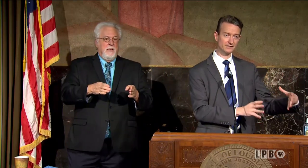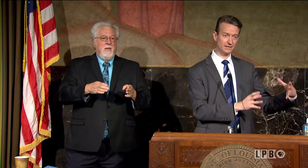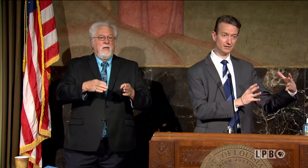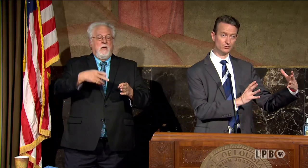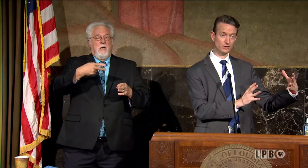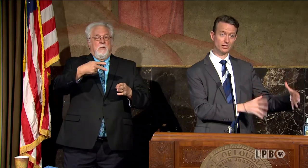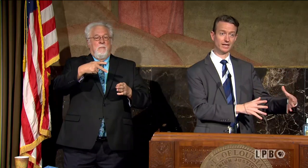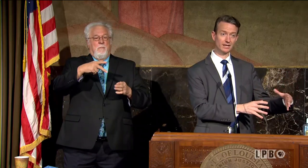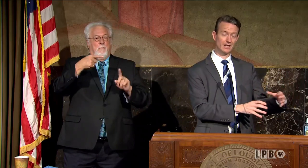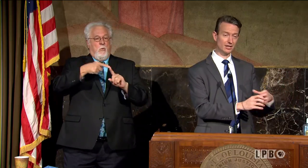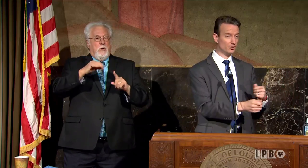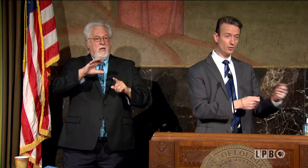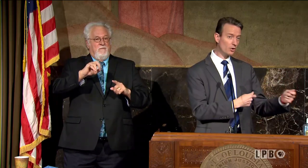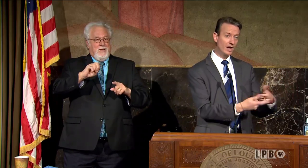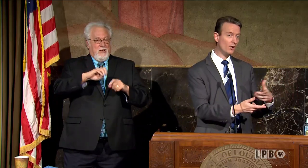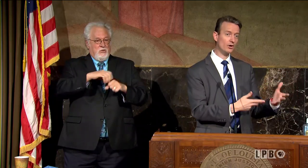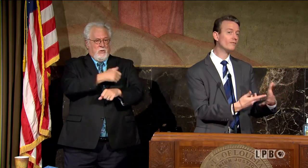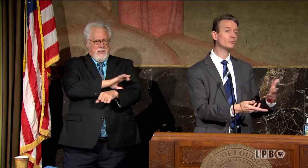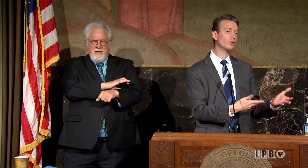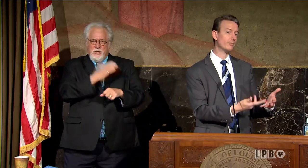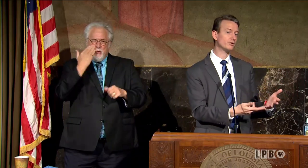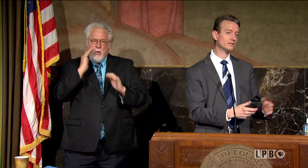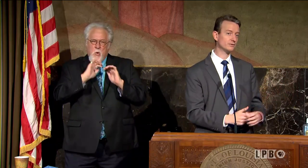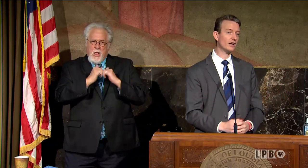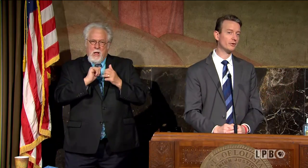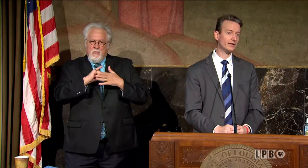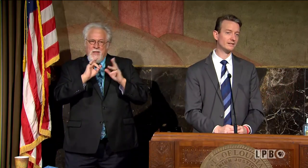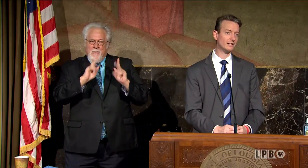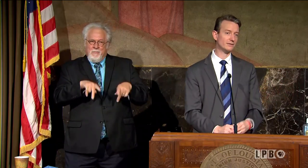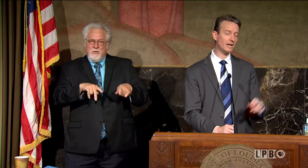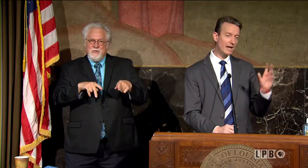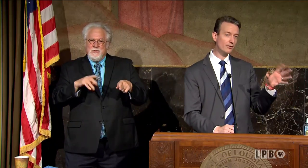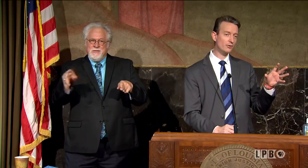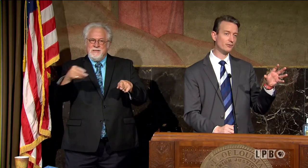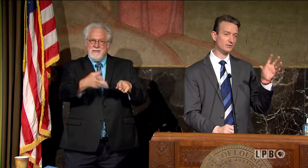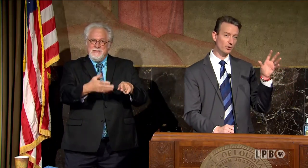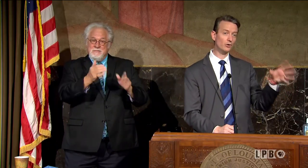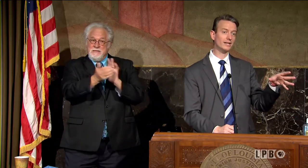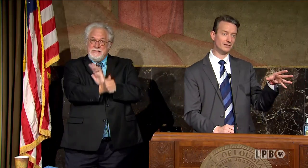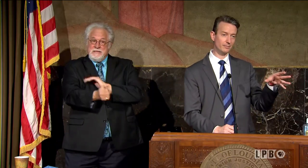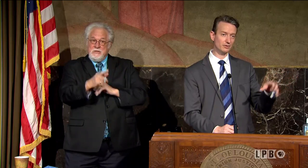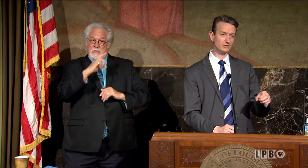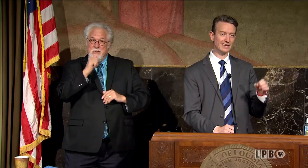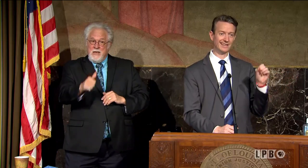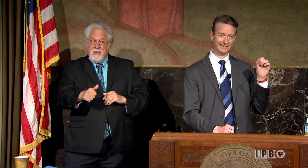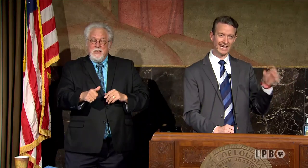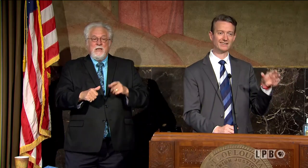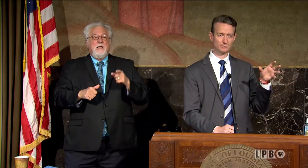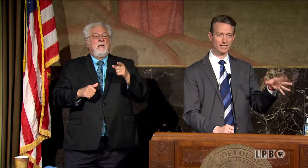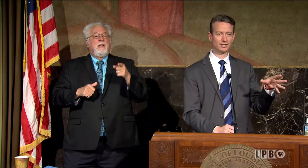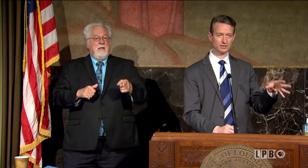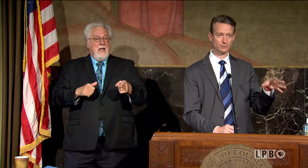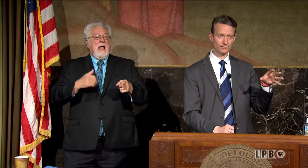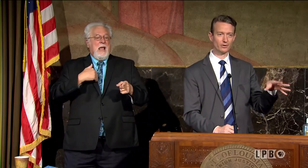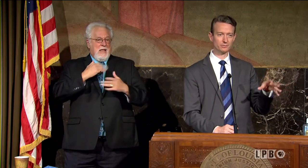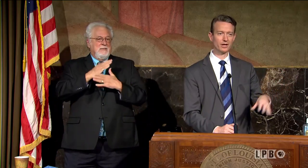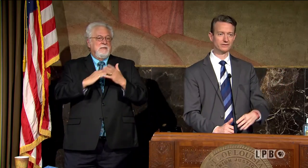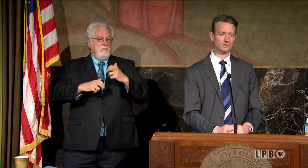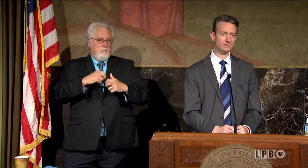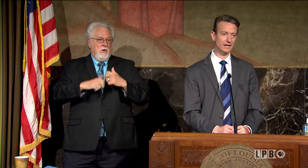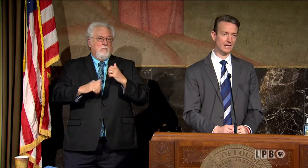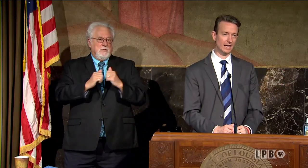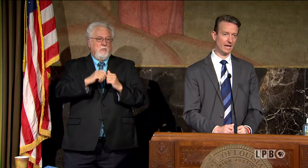point-of-care test into a clinic, you don't know how comfortable that person is with operating that test, and we have heard from some early adopters they had some challenges with